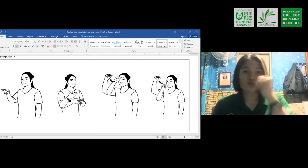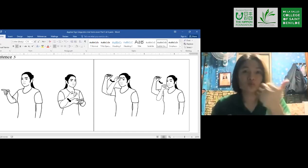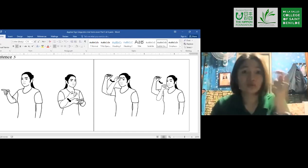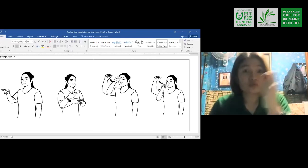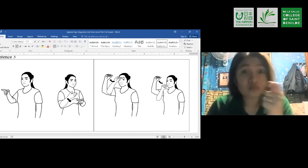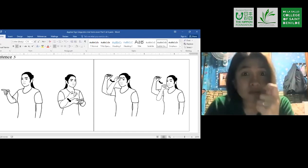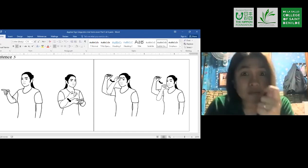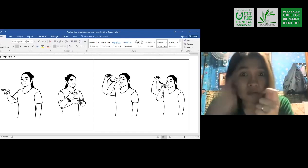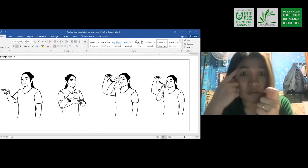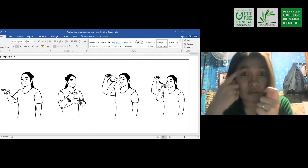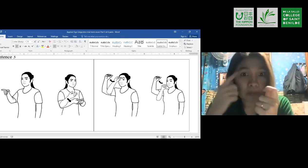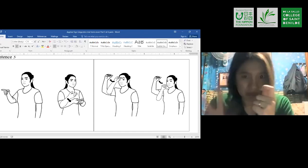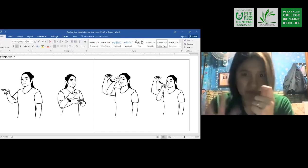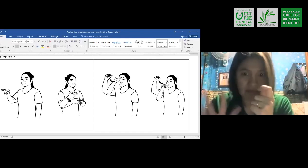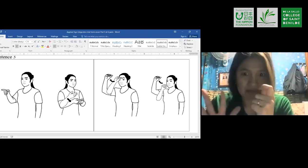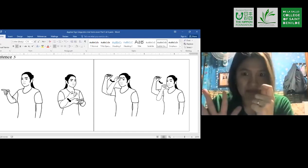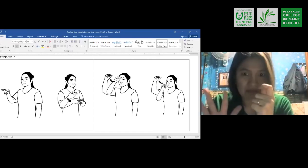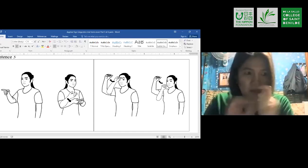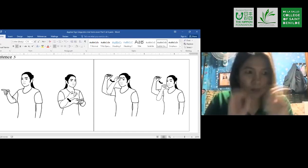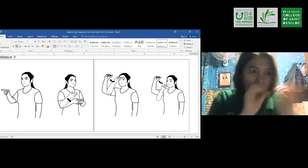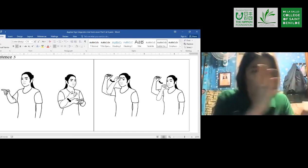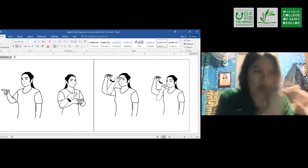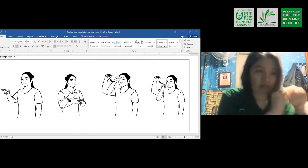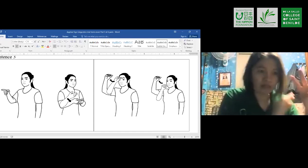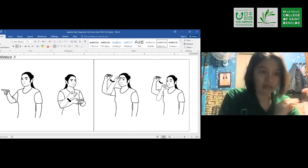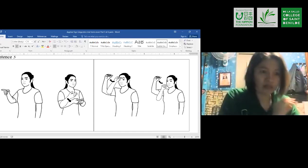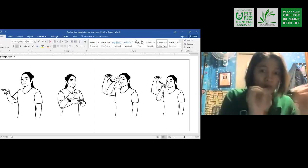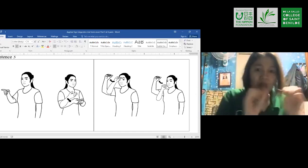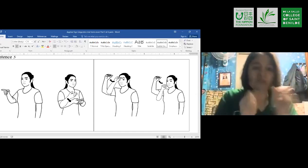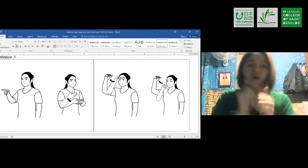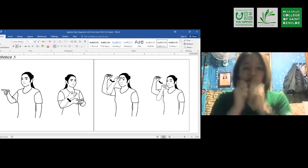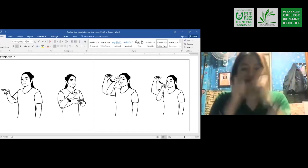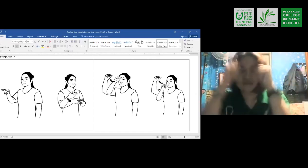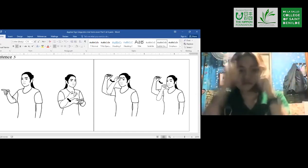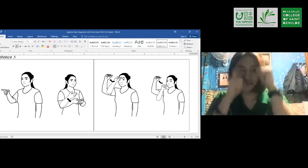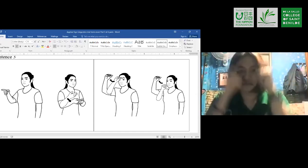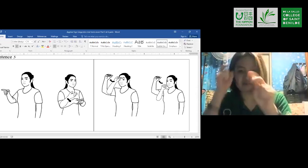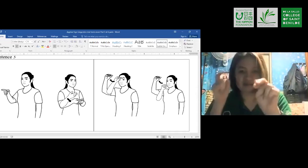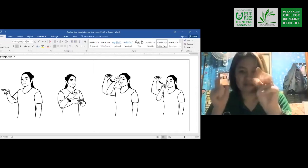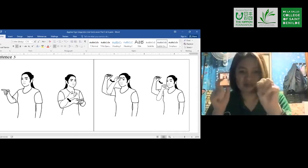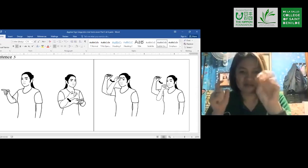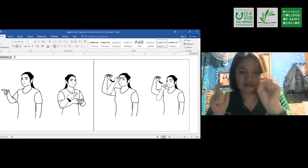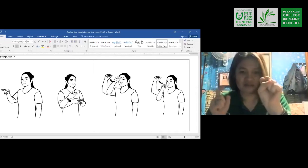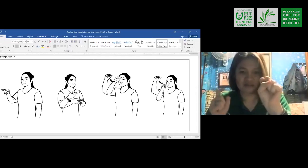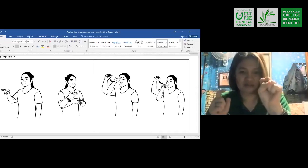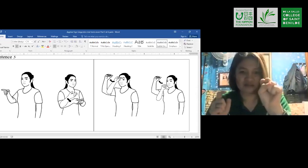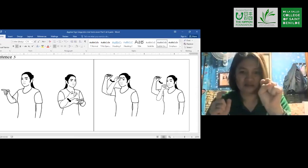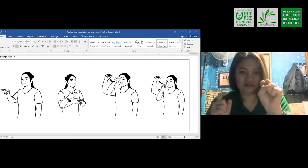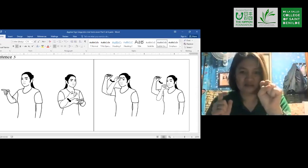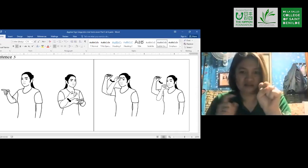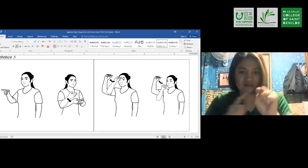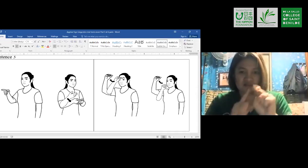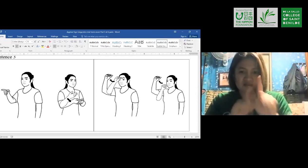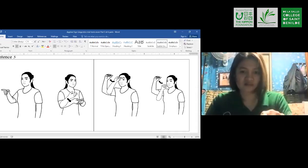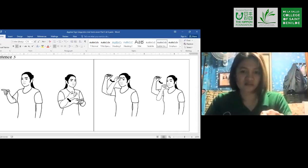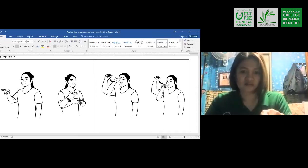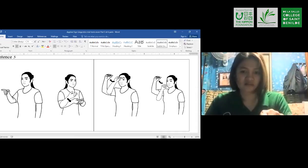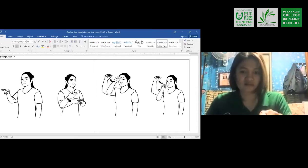WH, if tomorrow Tuesday with NMS, that's also a question. So we have to have that